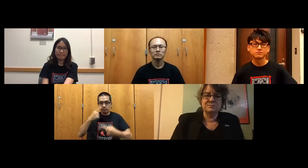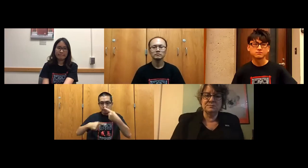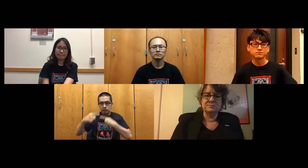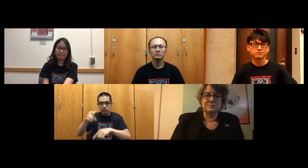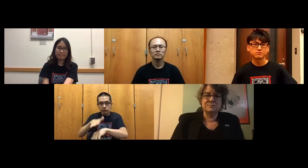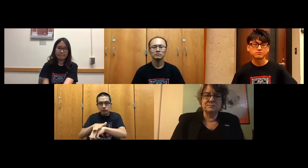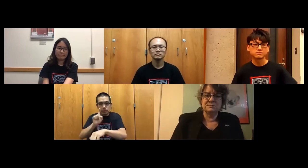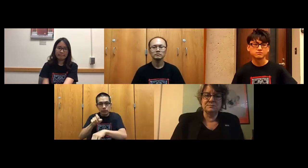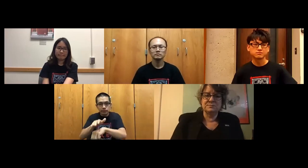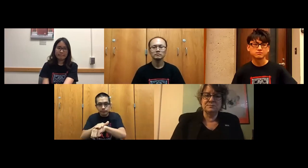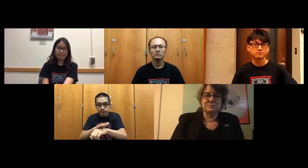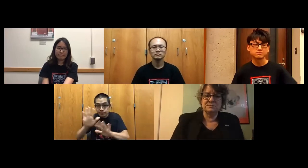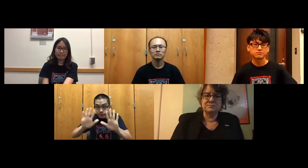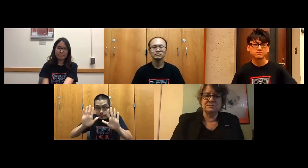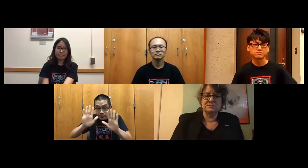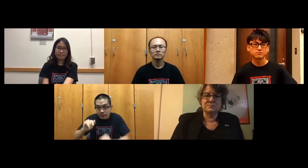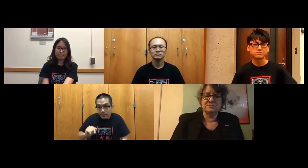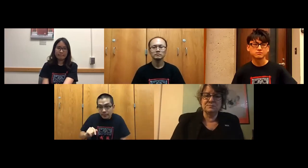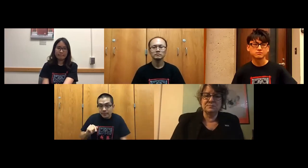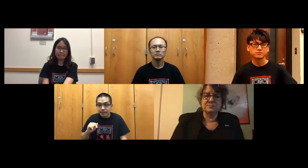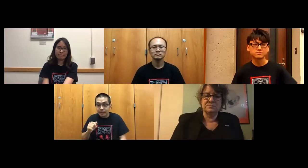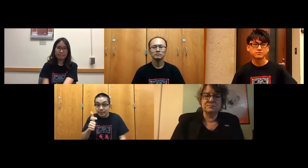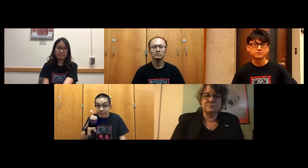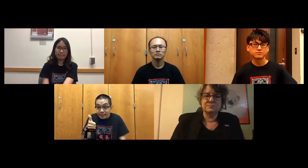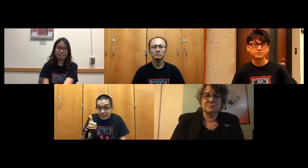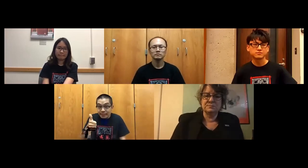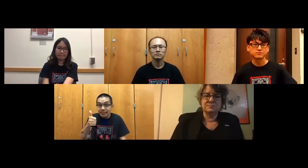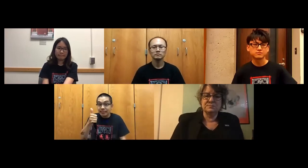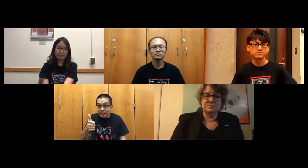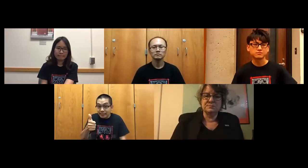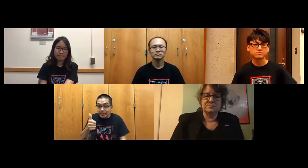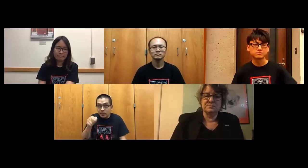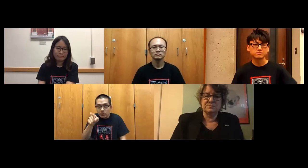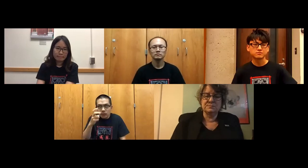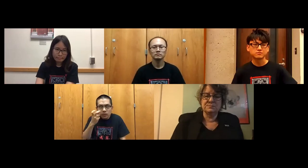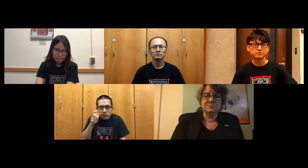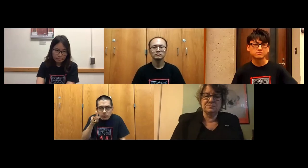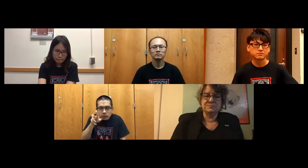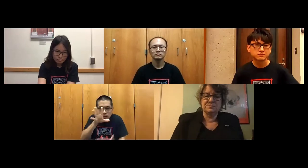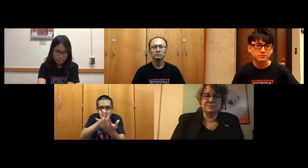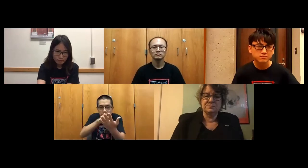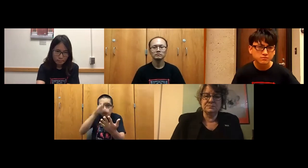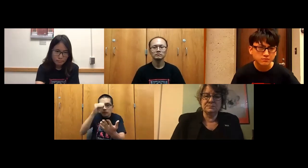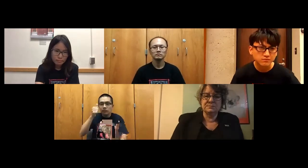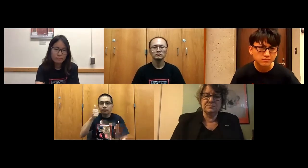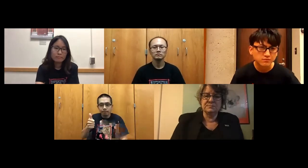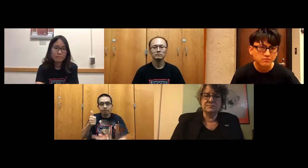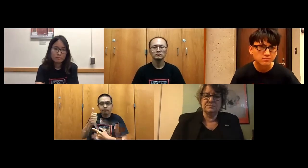student, I realized I needed to slow down. I needed to make sure that I was able to be seen. I